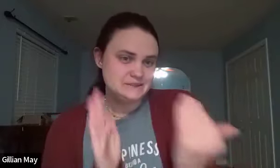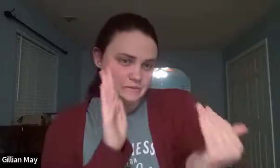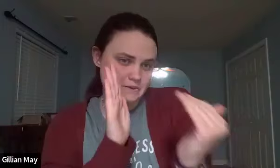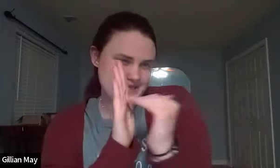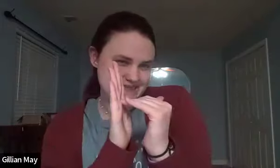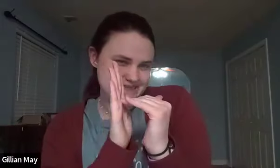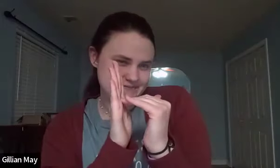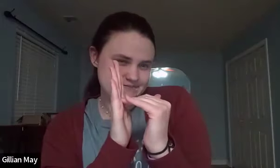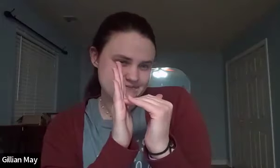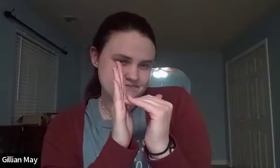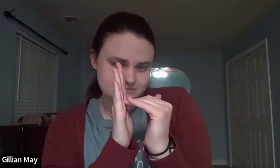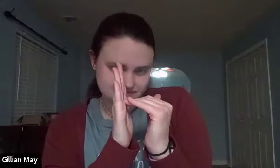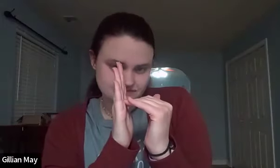please repeat.